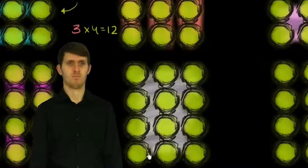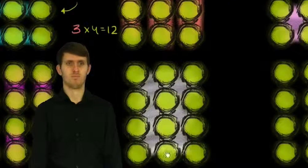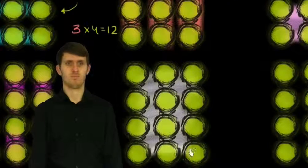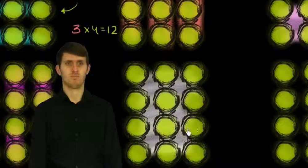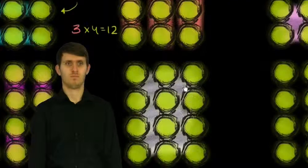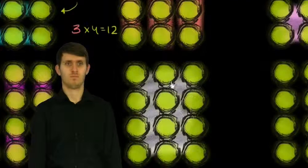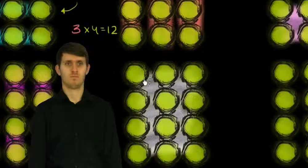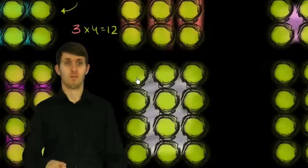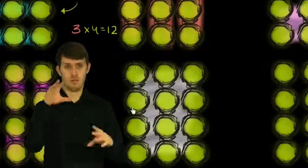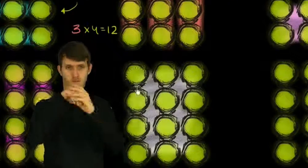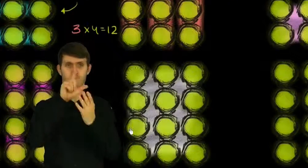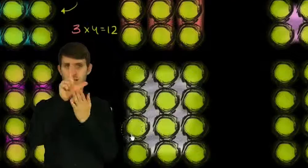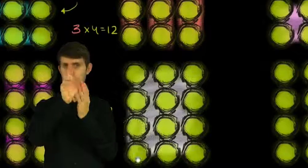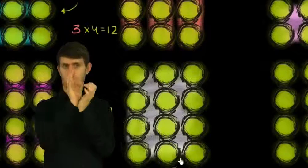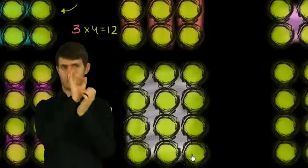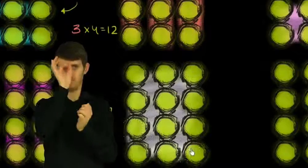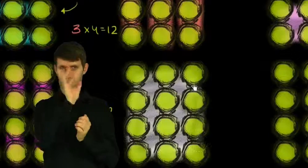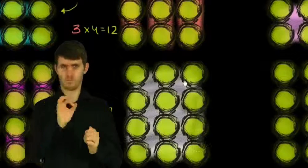just